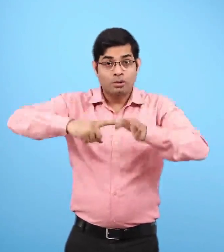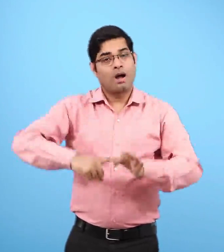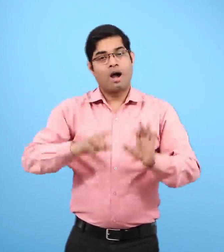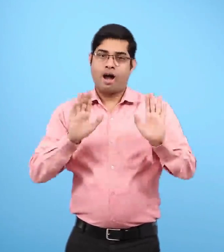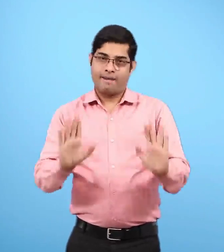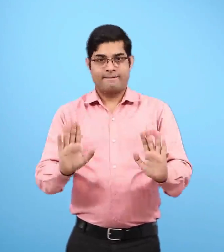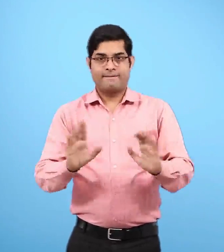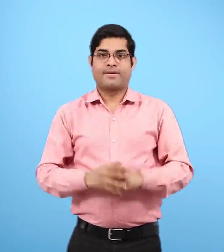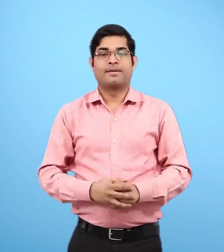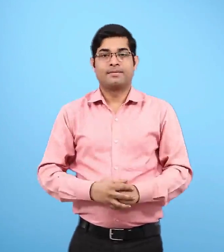a question.